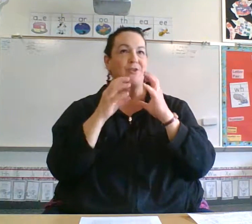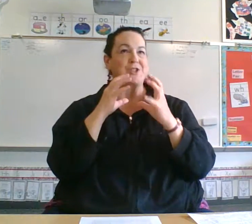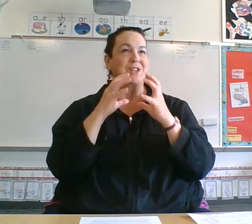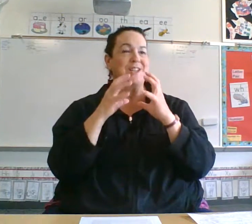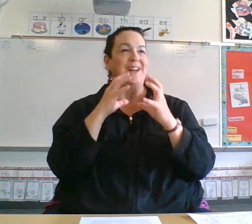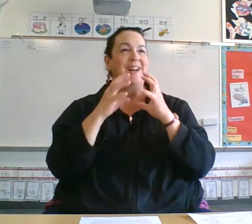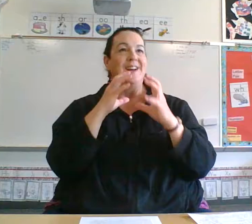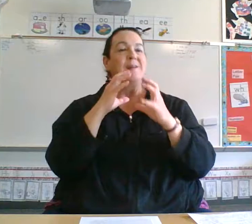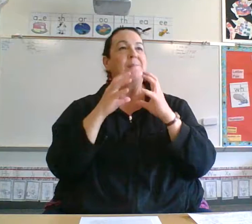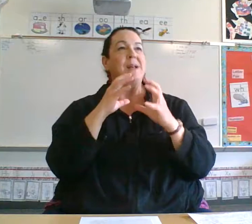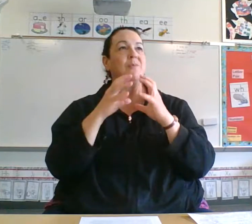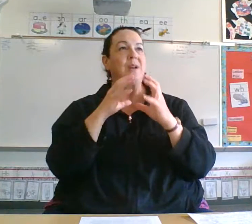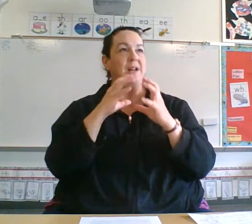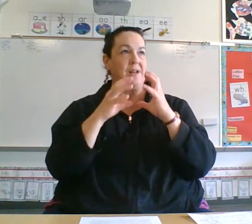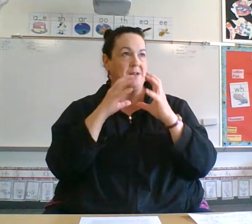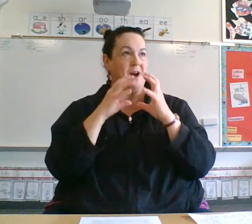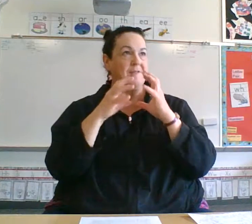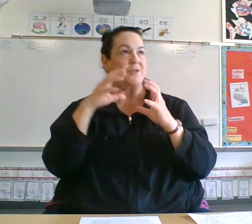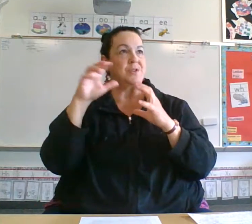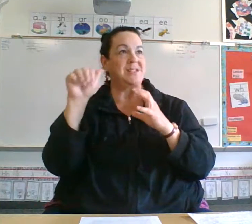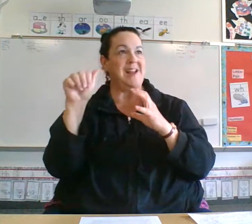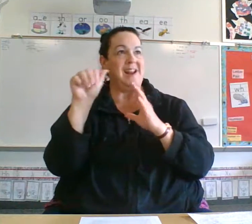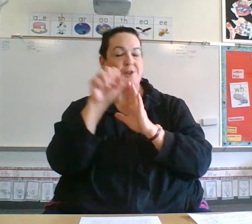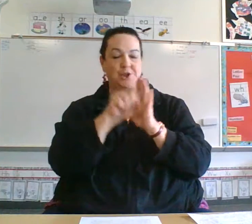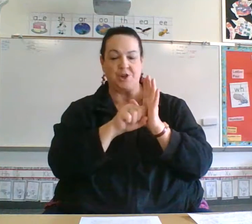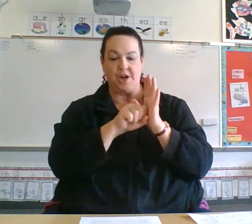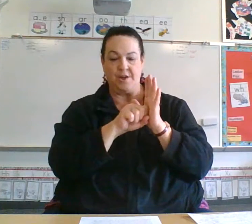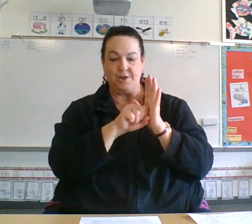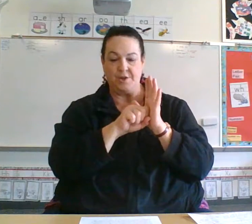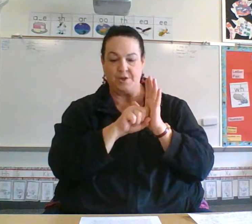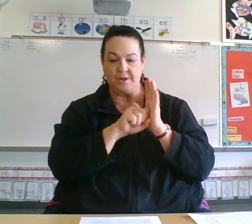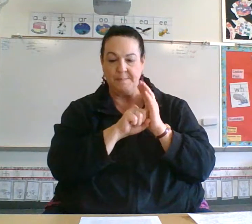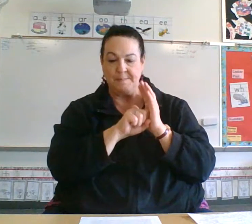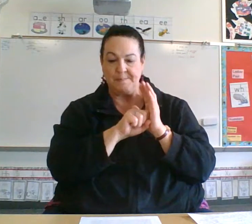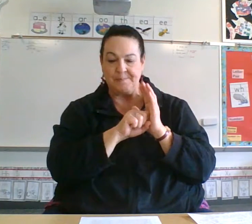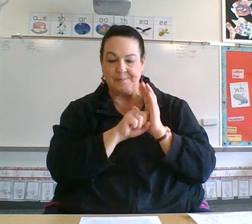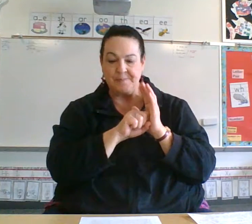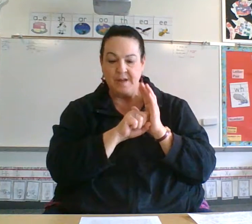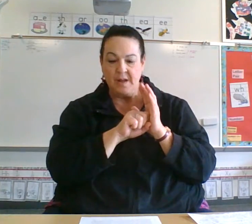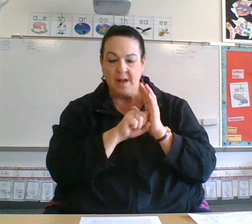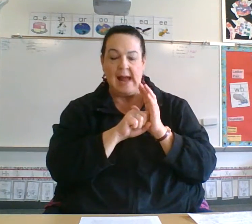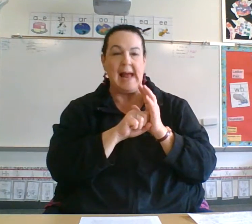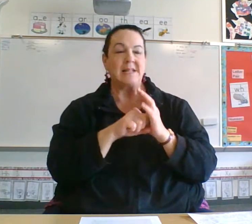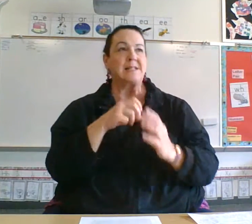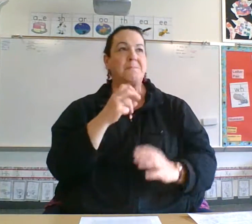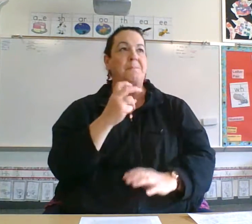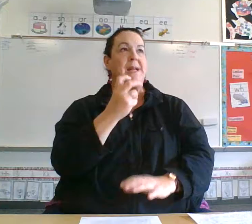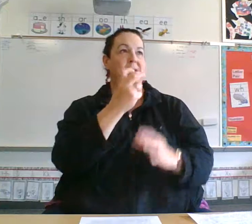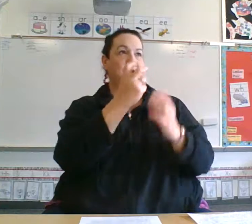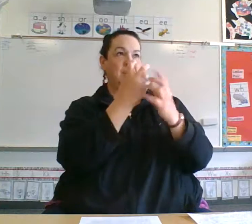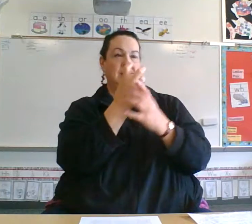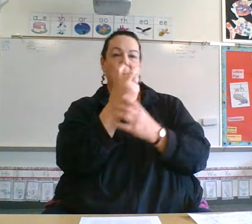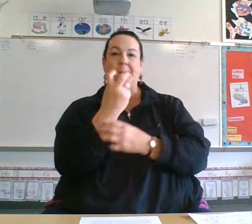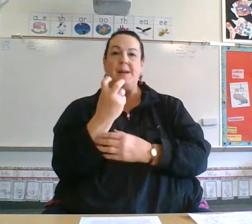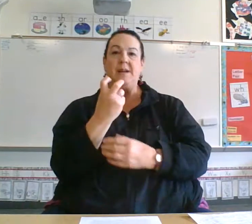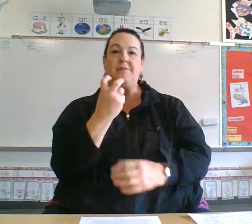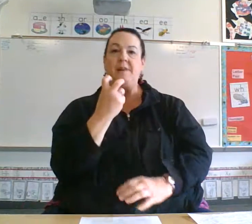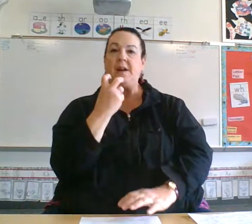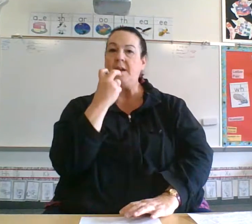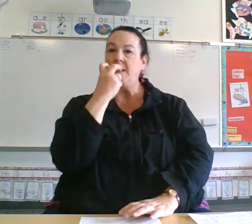conversion, but really conversation, you should. And speech is a bent V